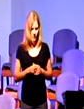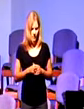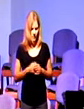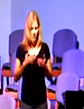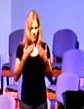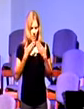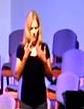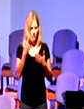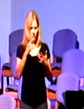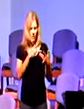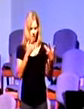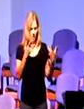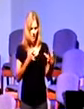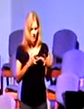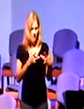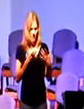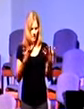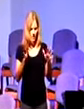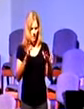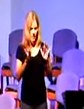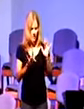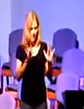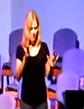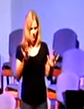We thank you for the hearts that have been touched,